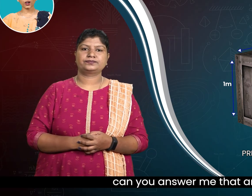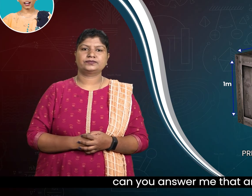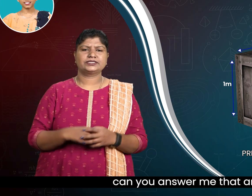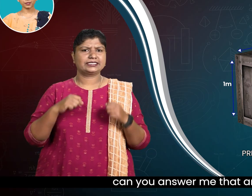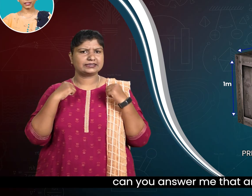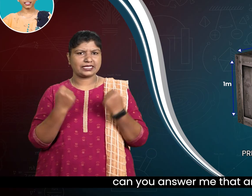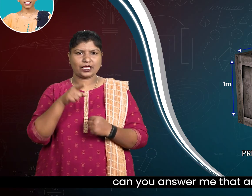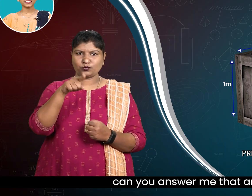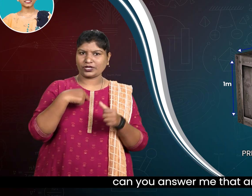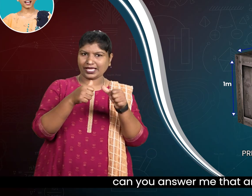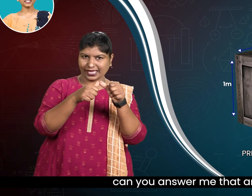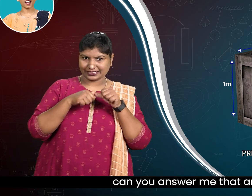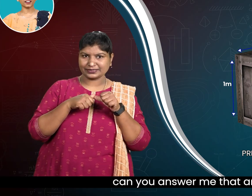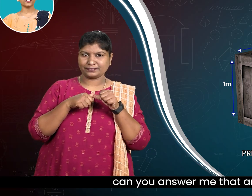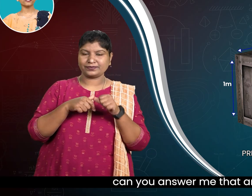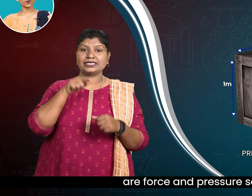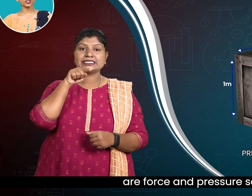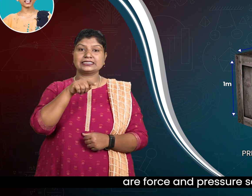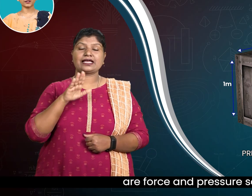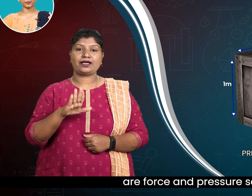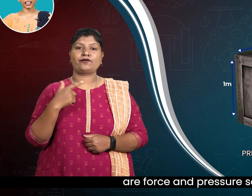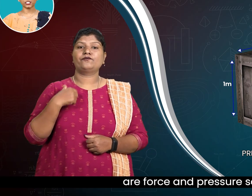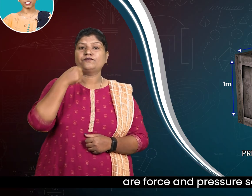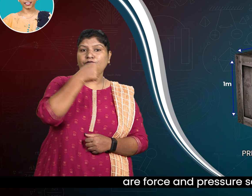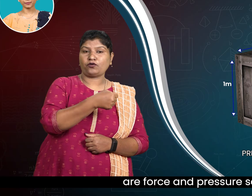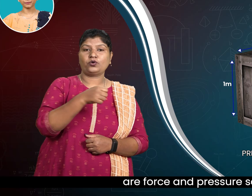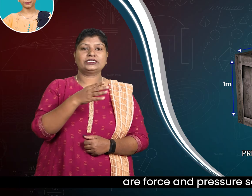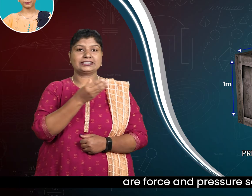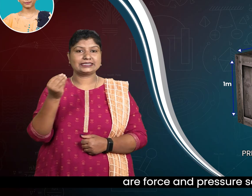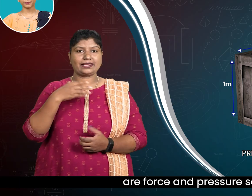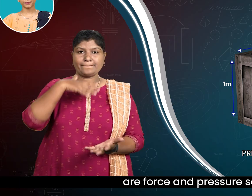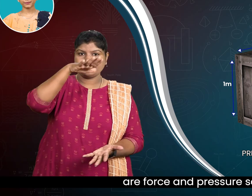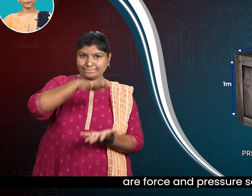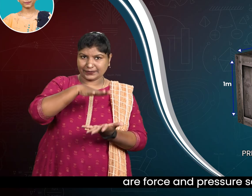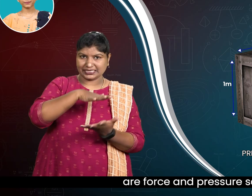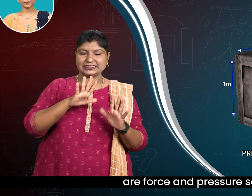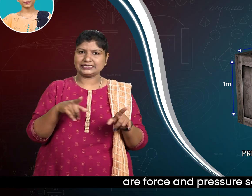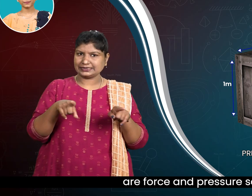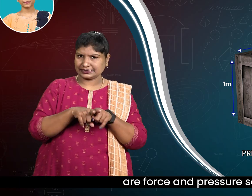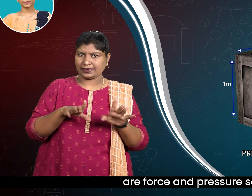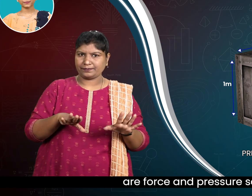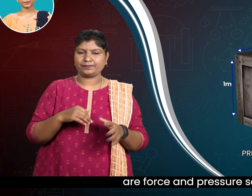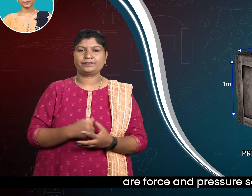can you answer me that are force and pressure same?